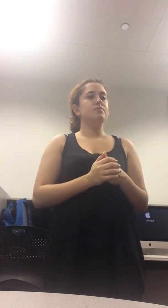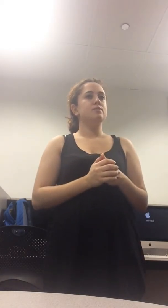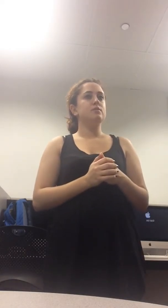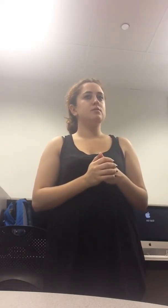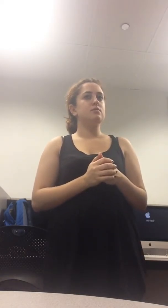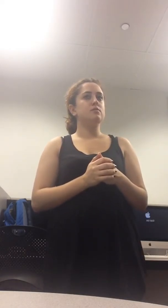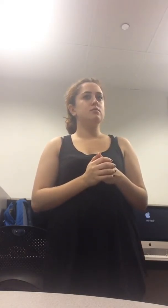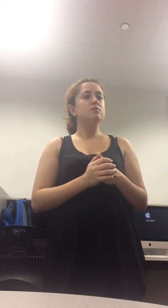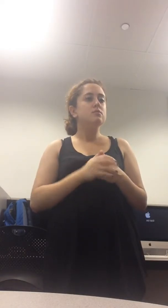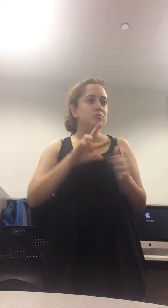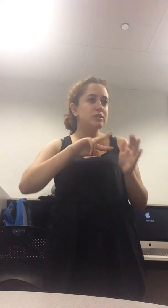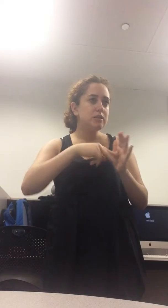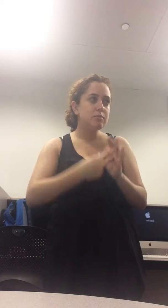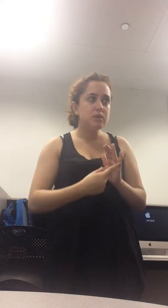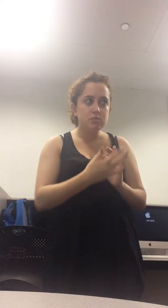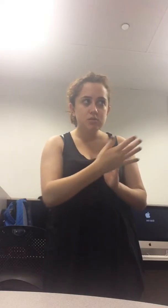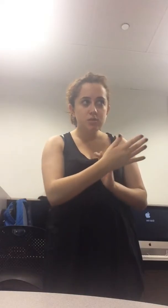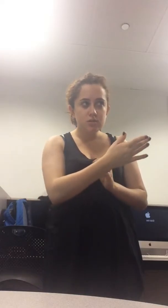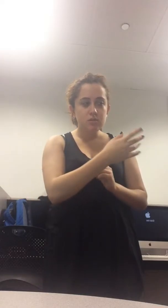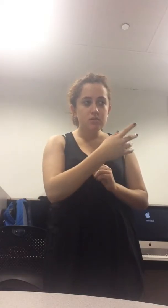What does that mean? Like, positive,